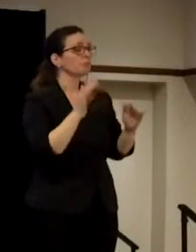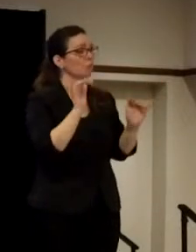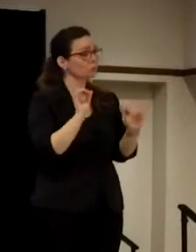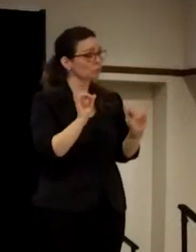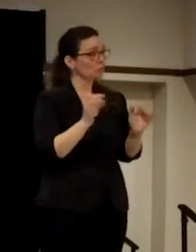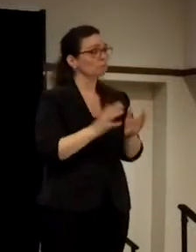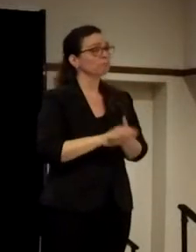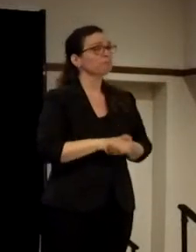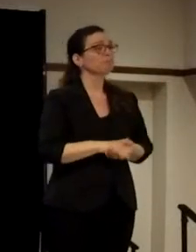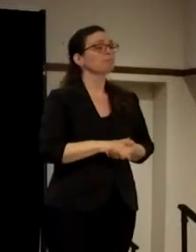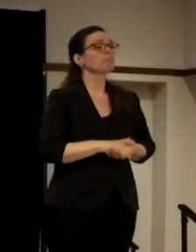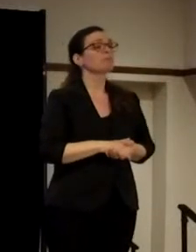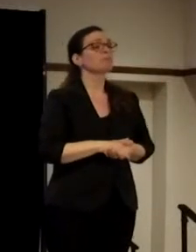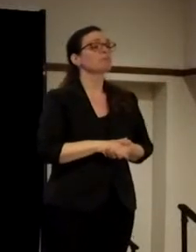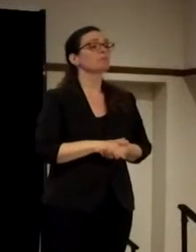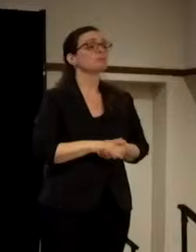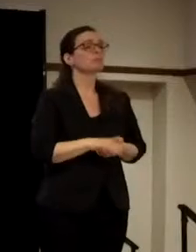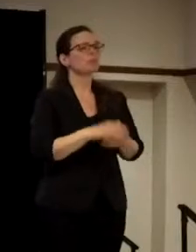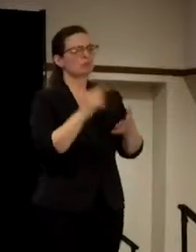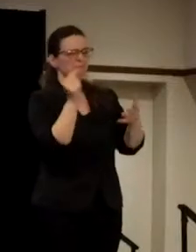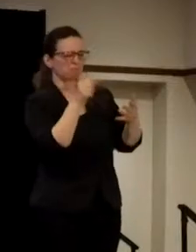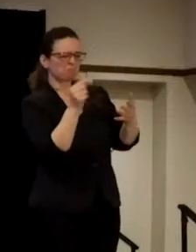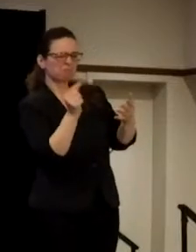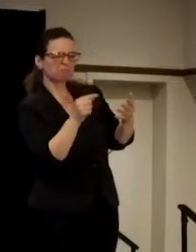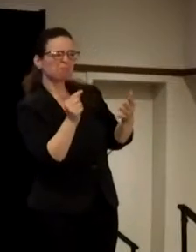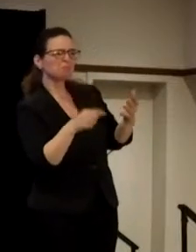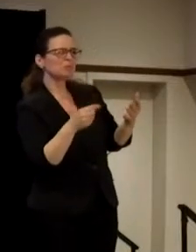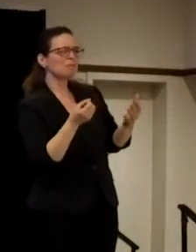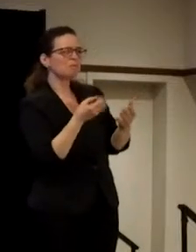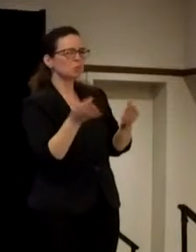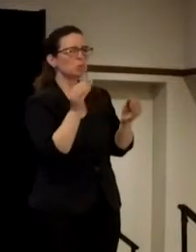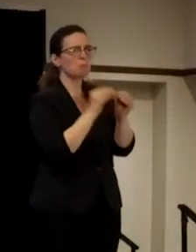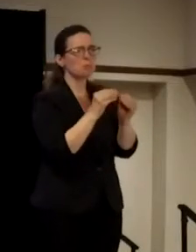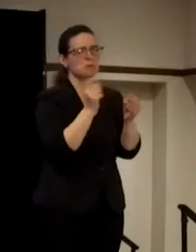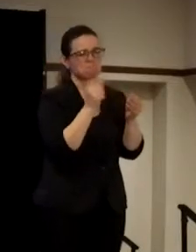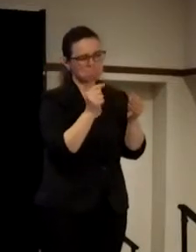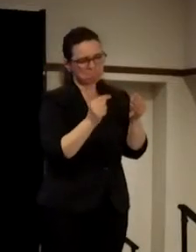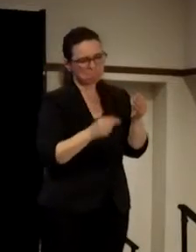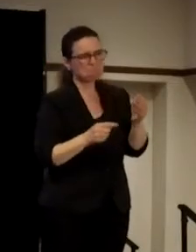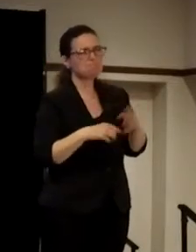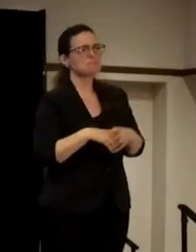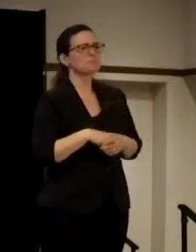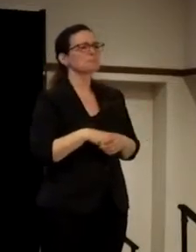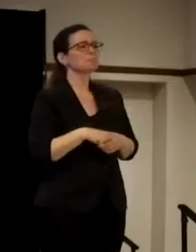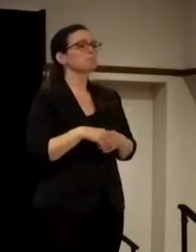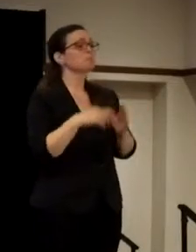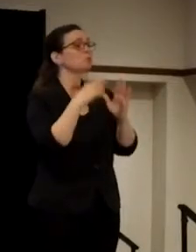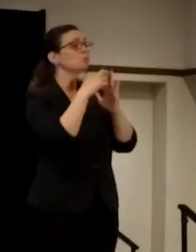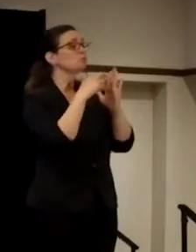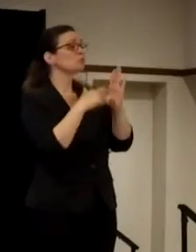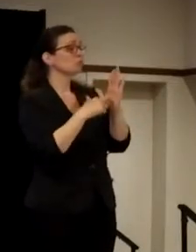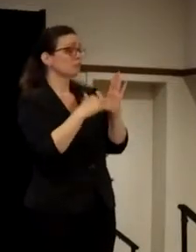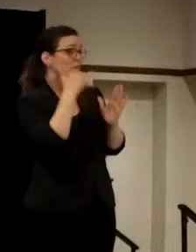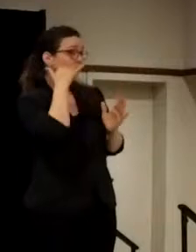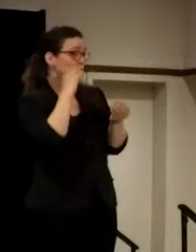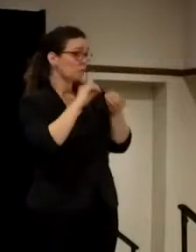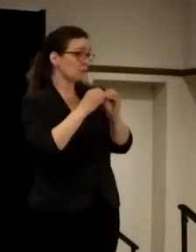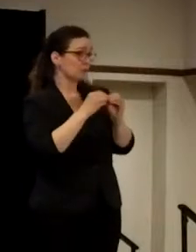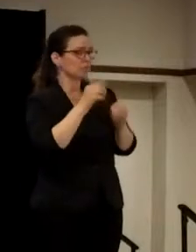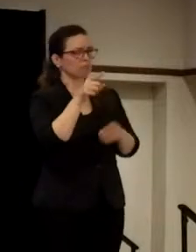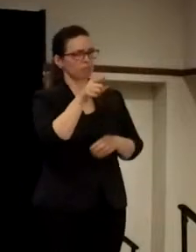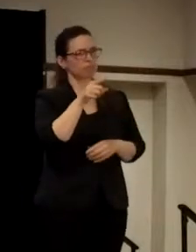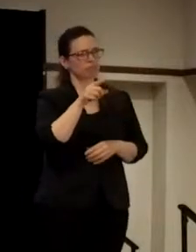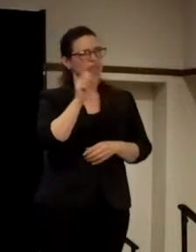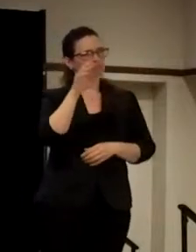Overall, again, we'll go through a couple more points here on the vaccine. We'll have a vaccine registration phone bank for our blind and